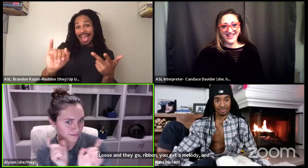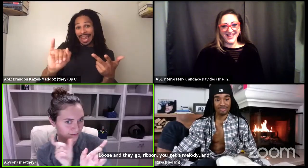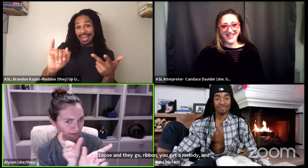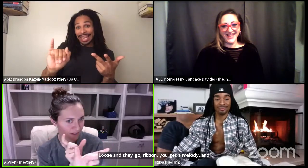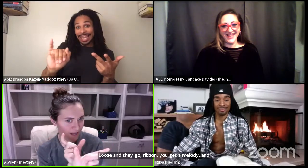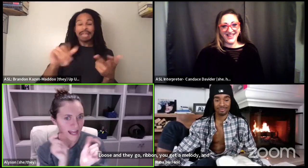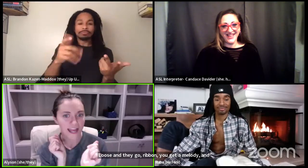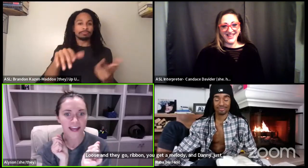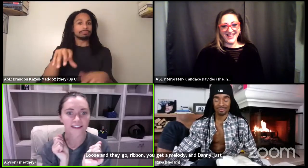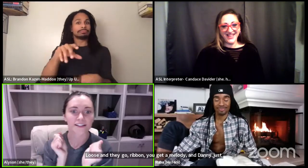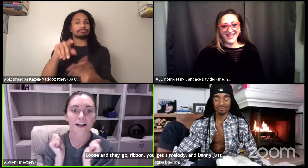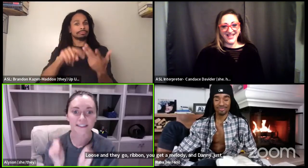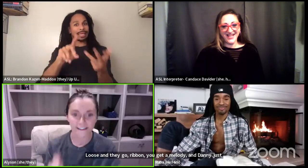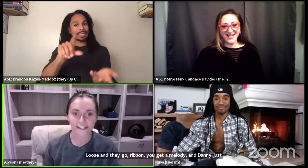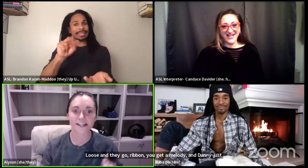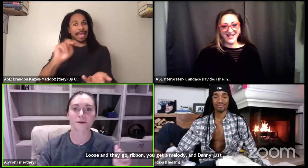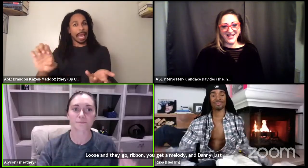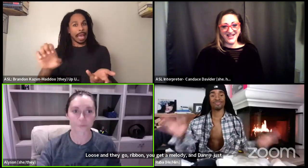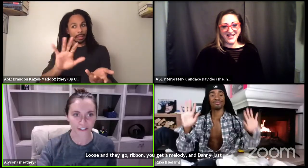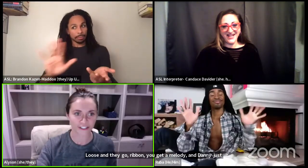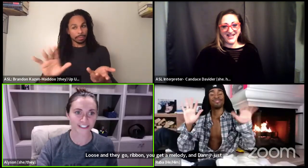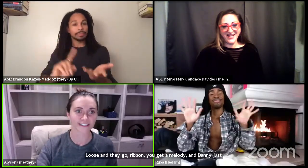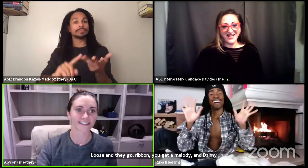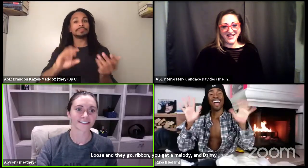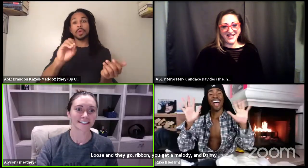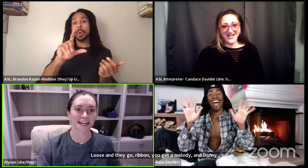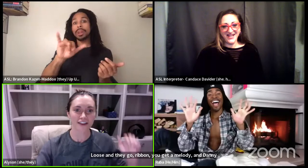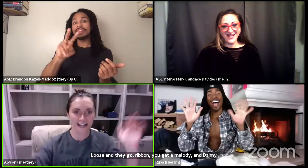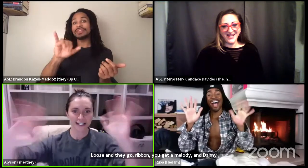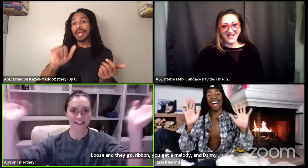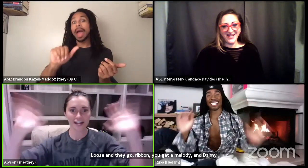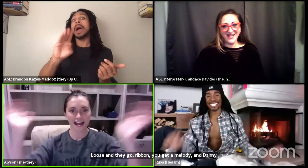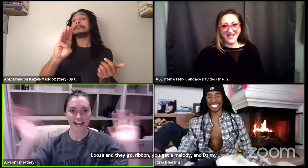Dane. And Olivia Burke.